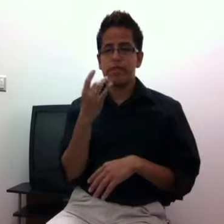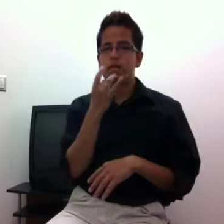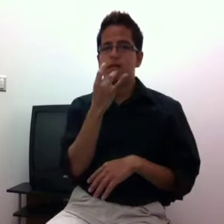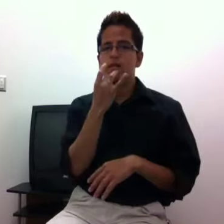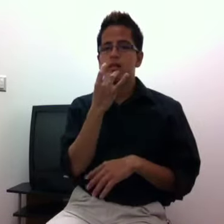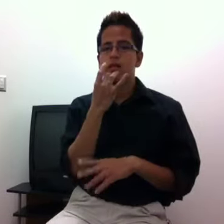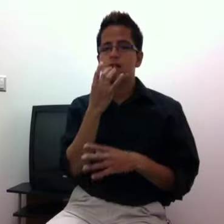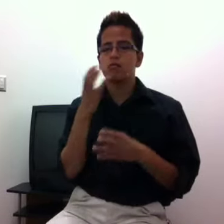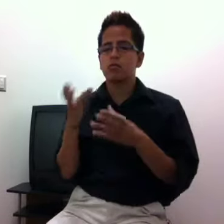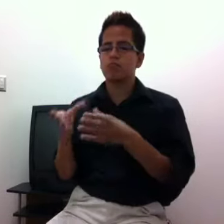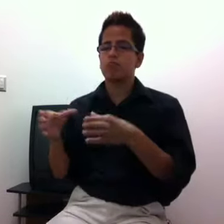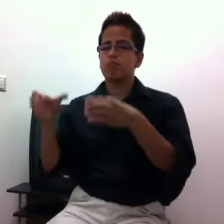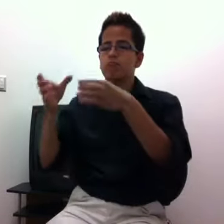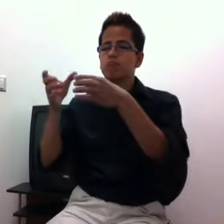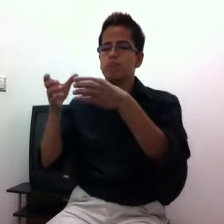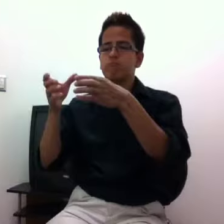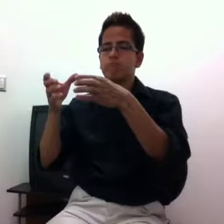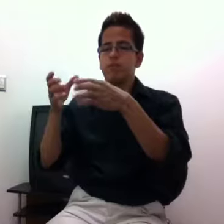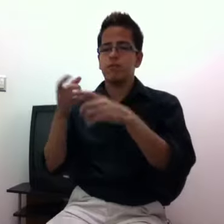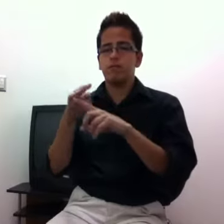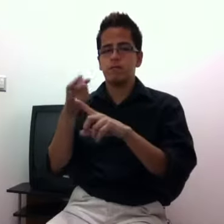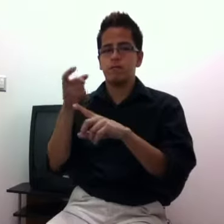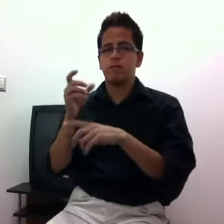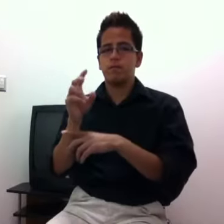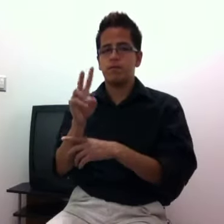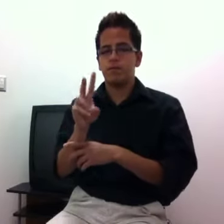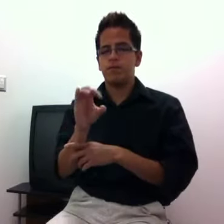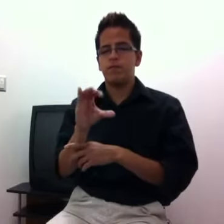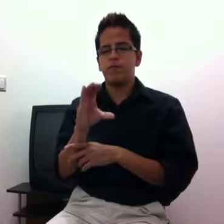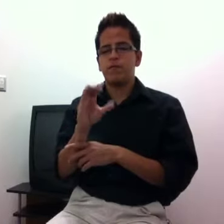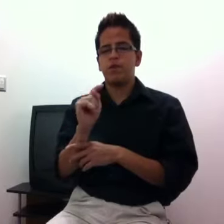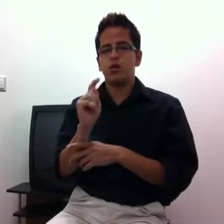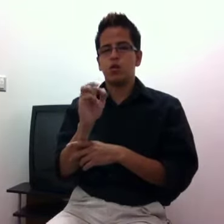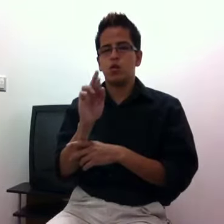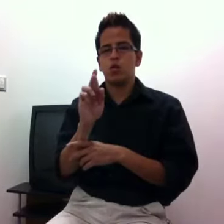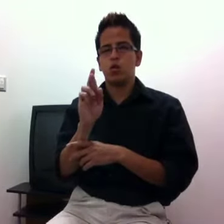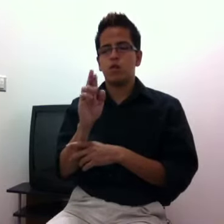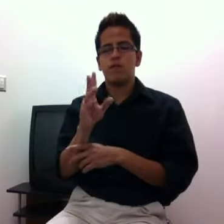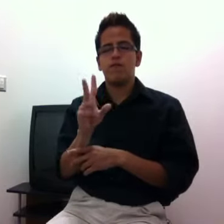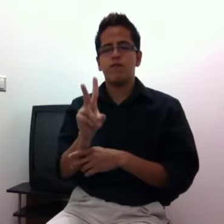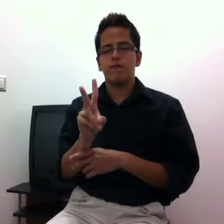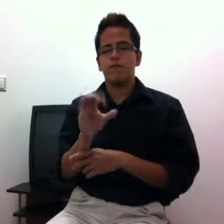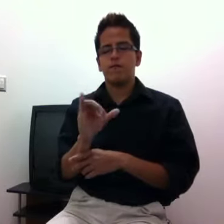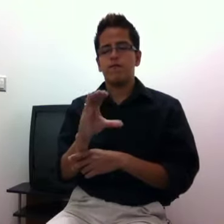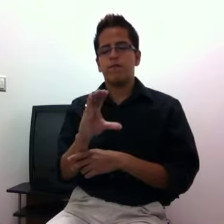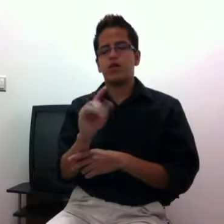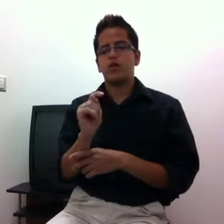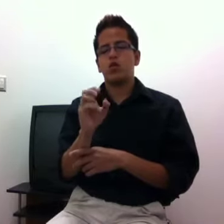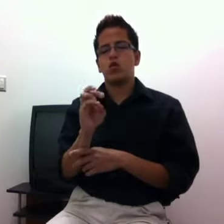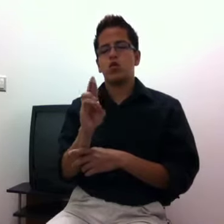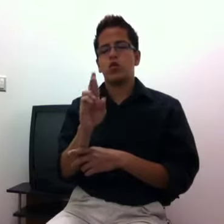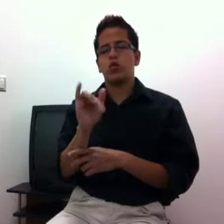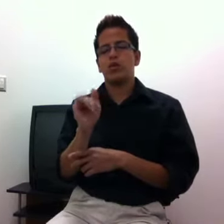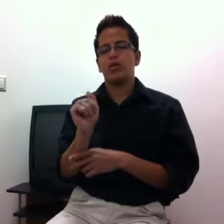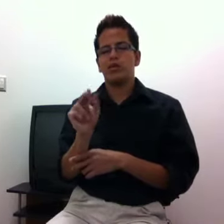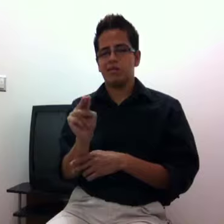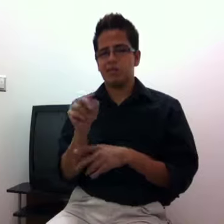Now, also in the family room, you will find a huge oak table, very similar to the one in my